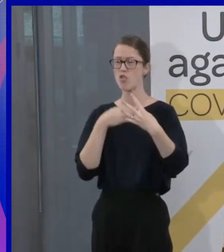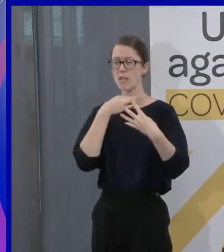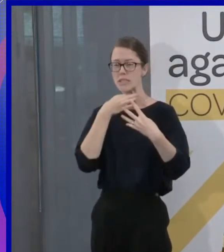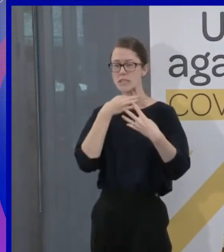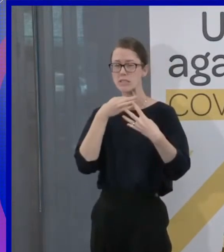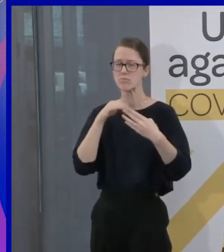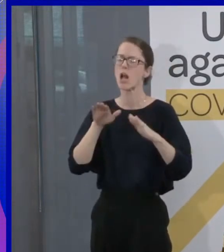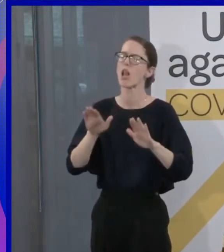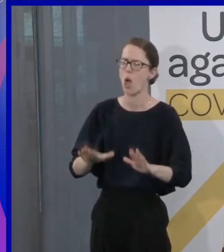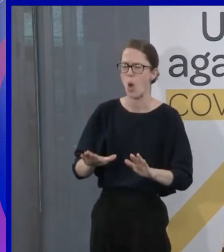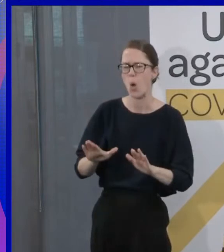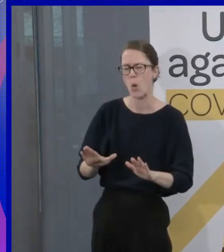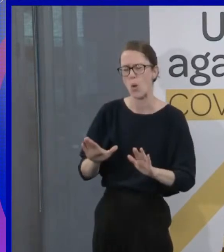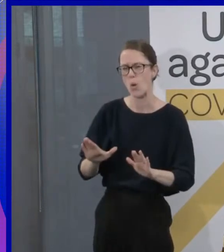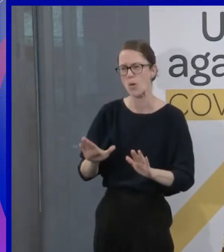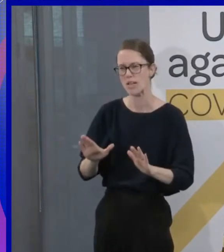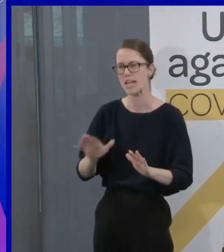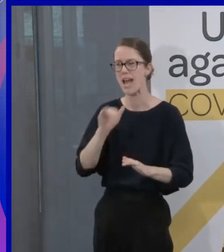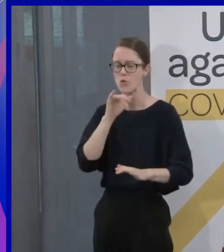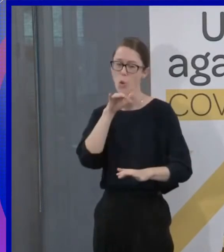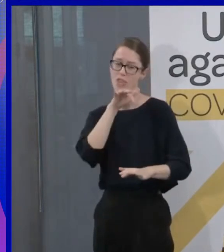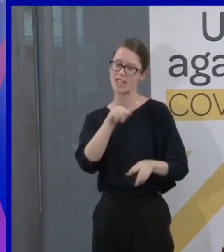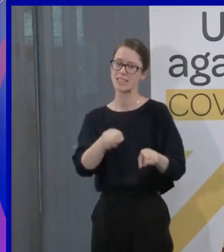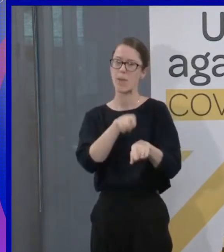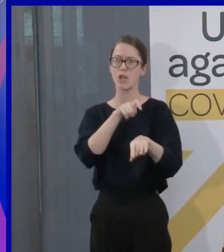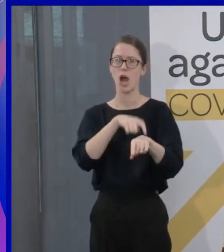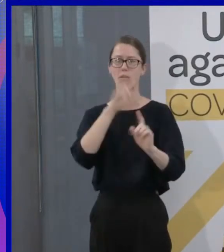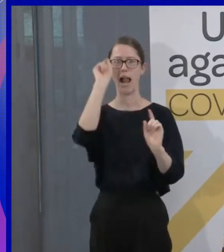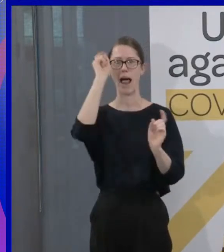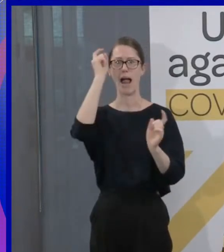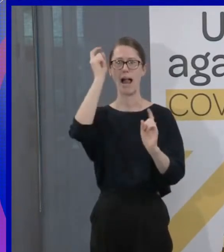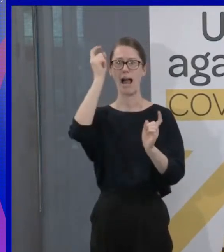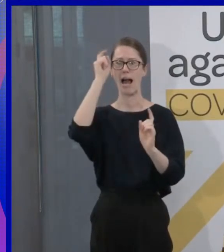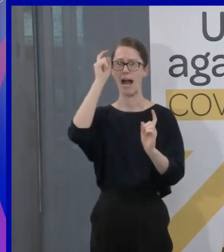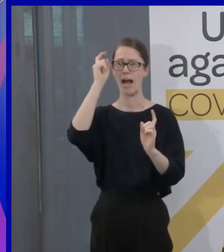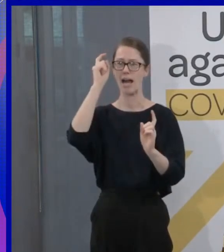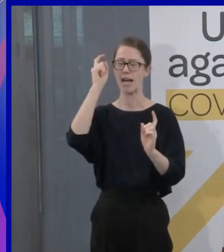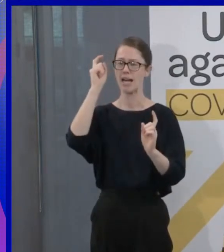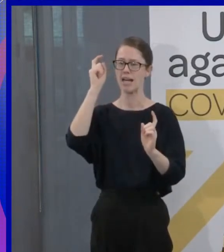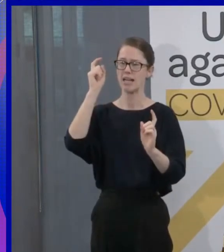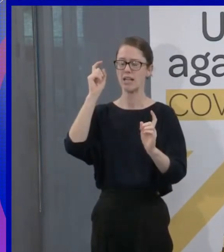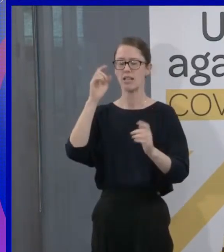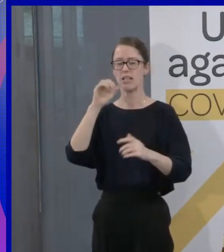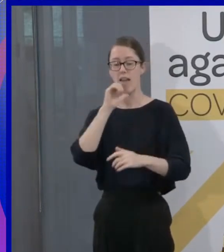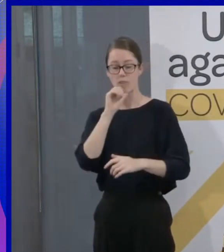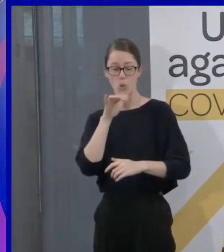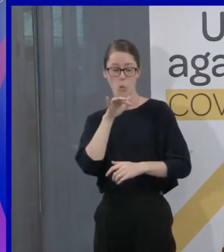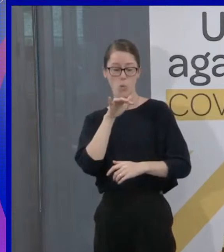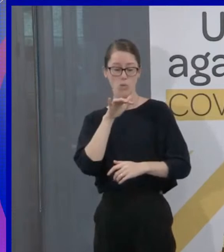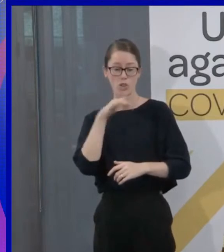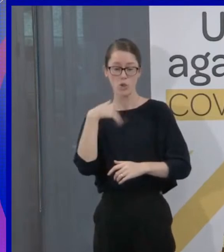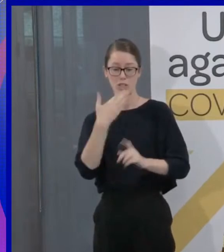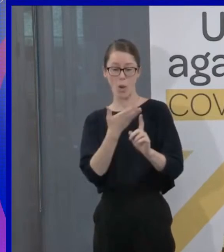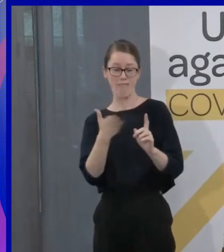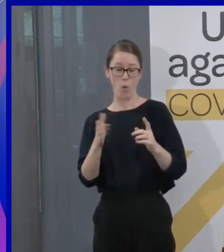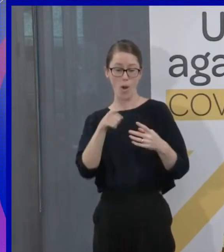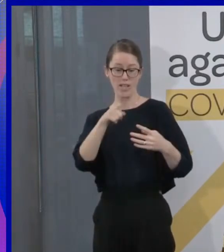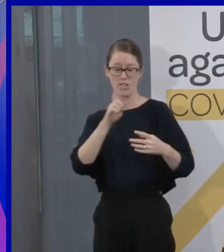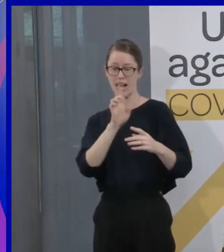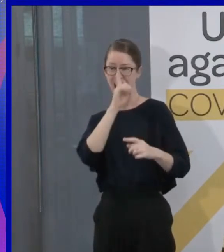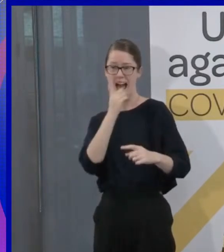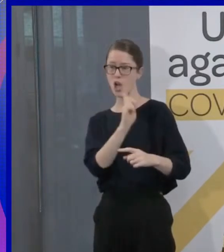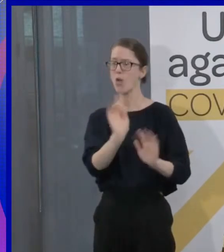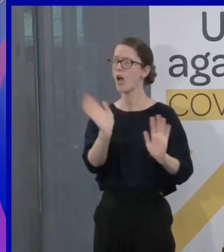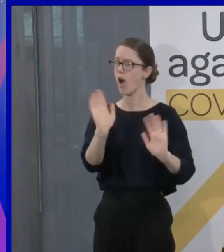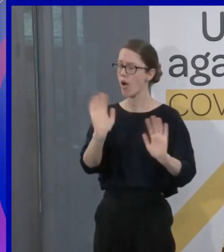invariably very low, so people should not feel the need to avoid those areas or organisations. This is just simply of us casting